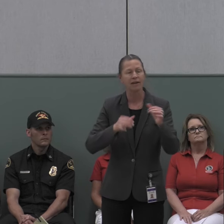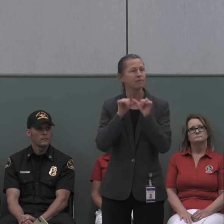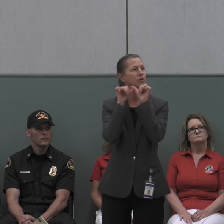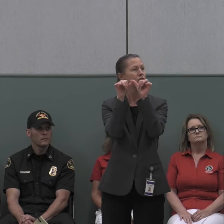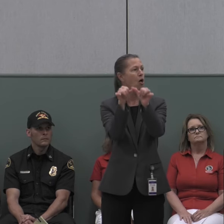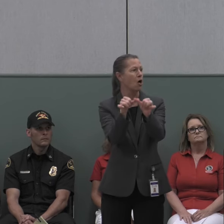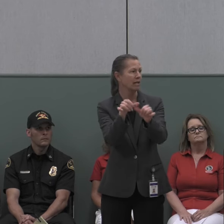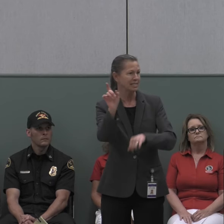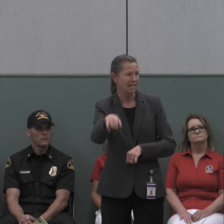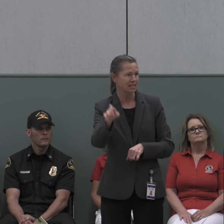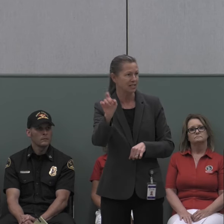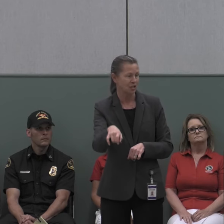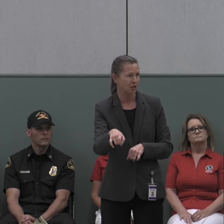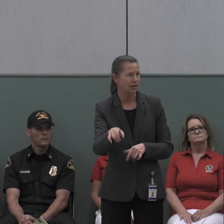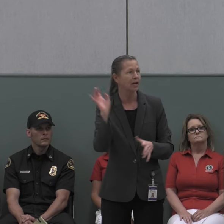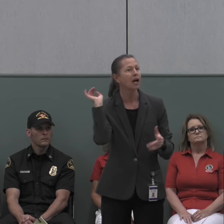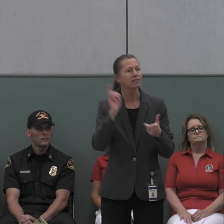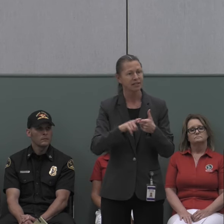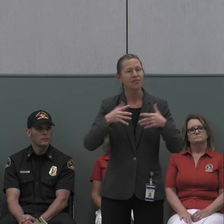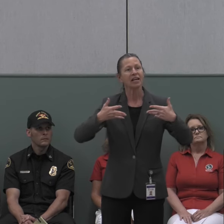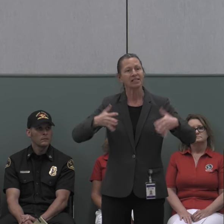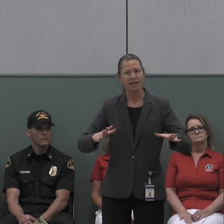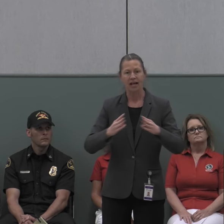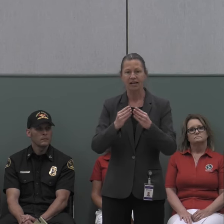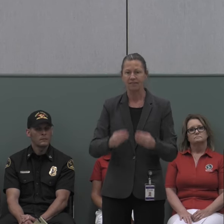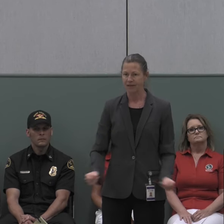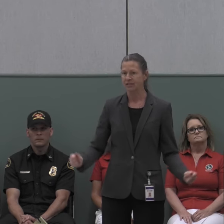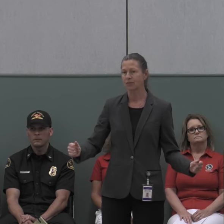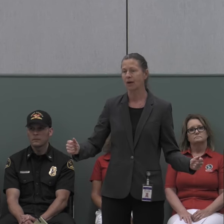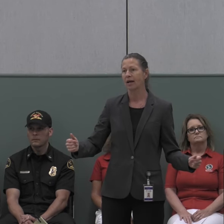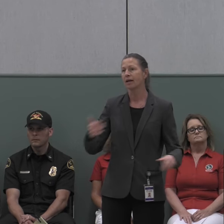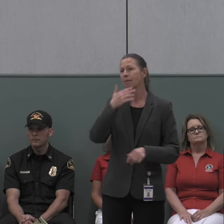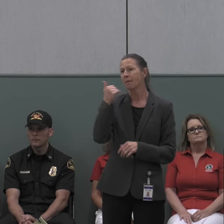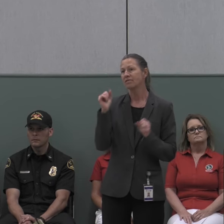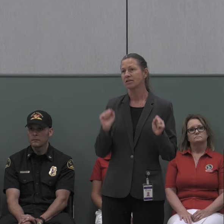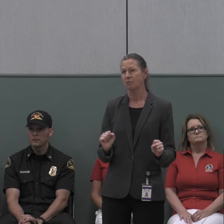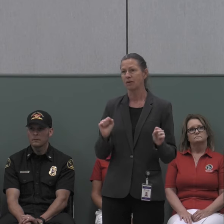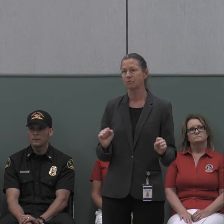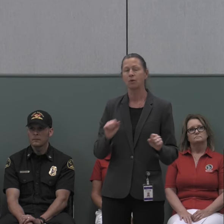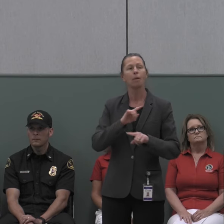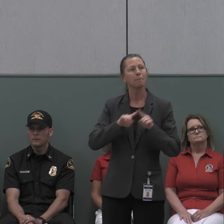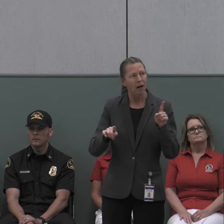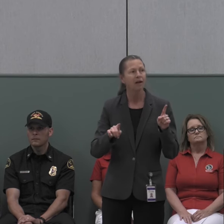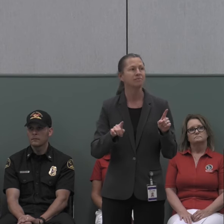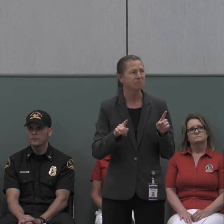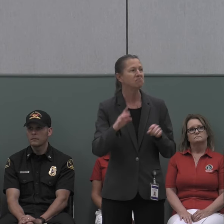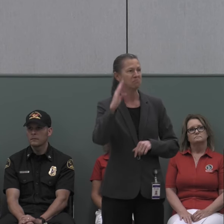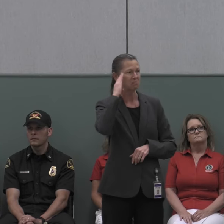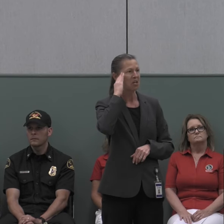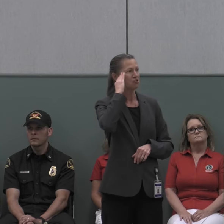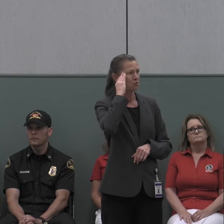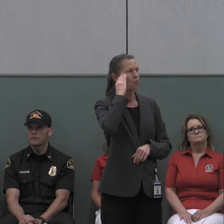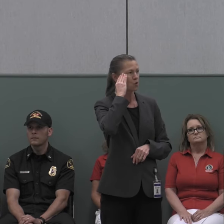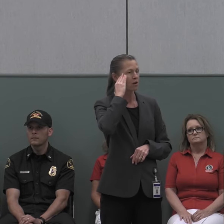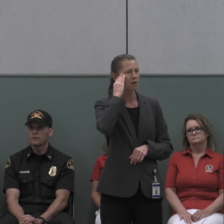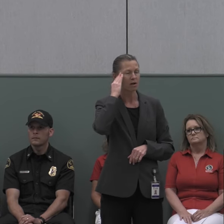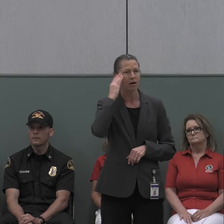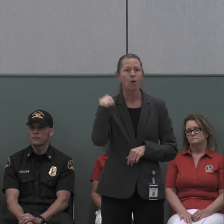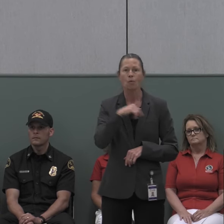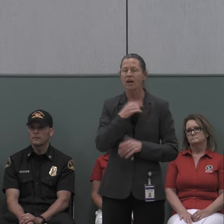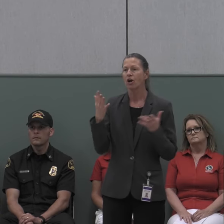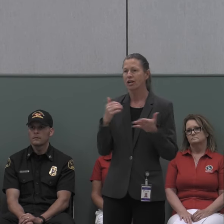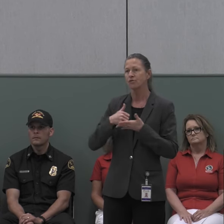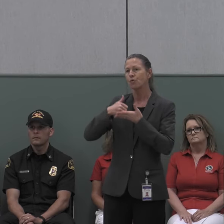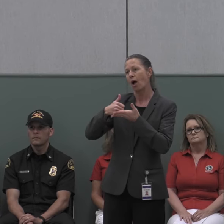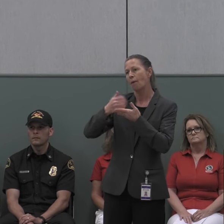the anxiety fades away as best as possible. But rest assured that we are here to help and to take care of everyone here